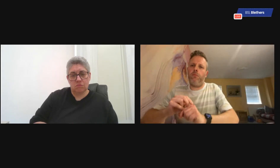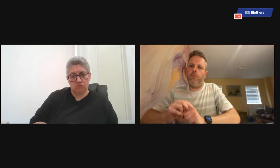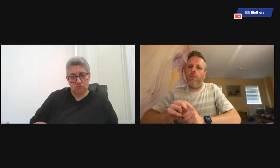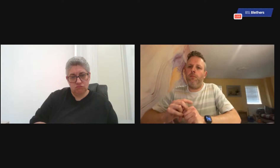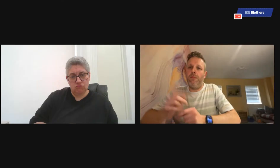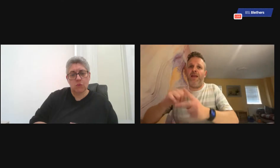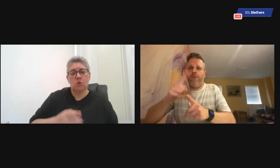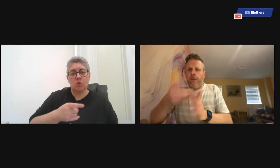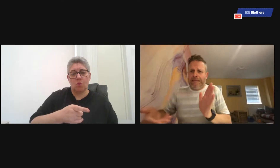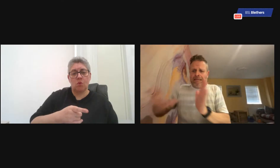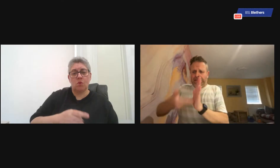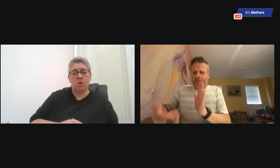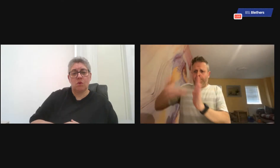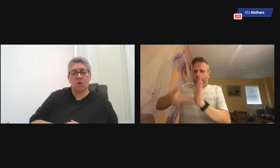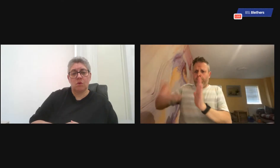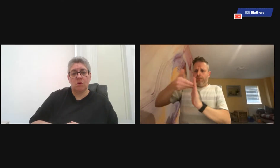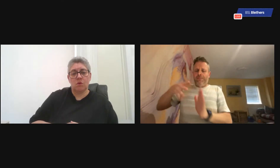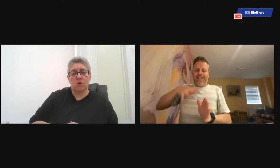um, and